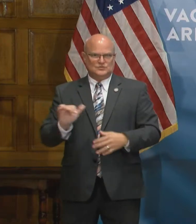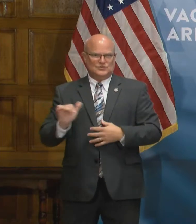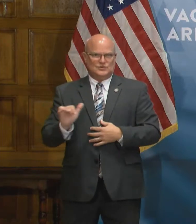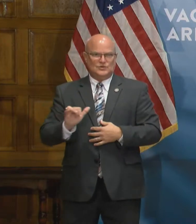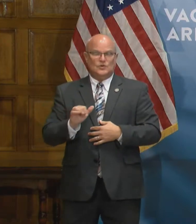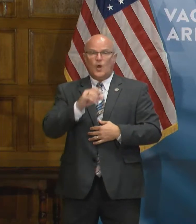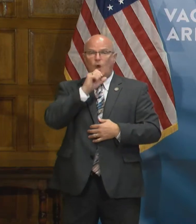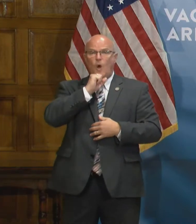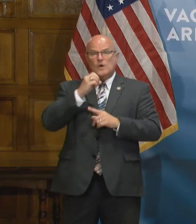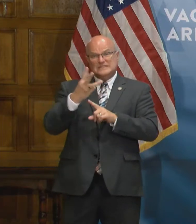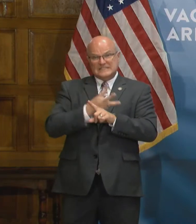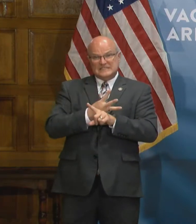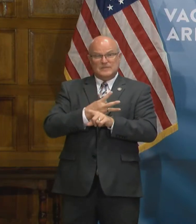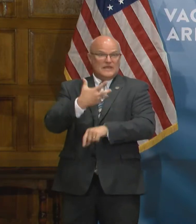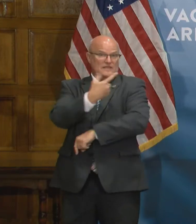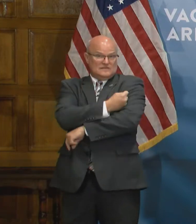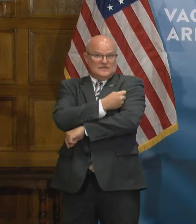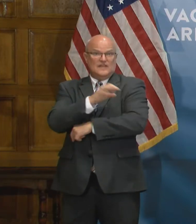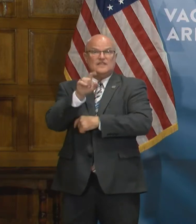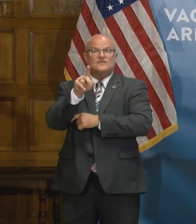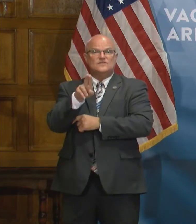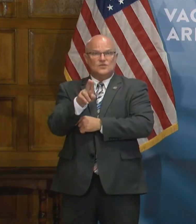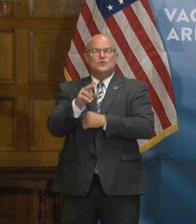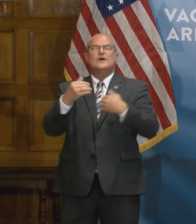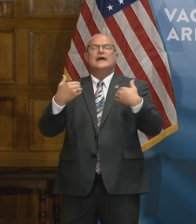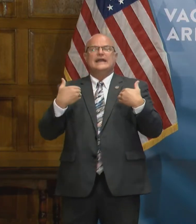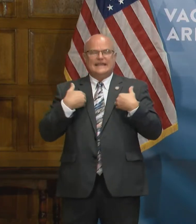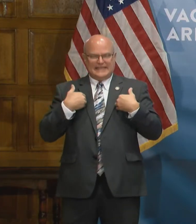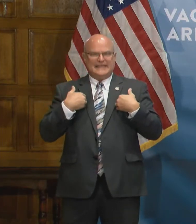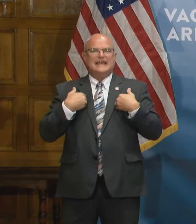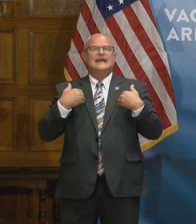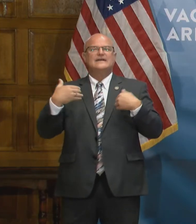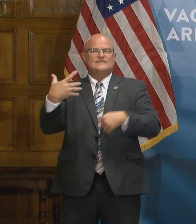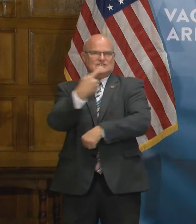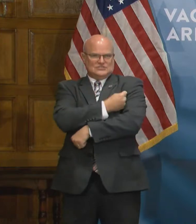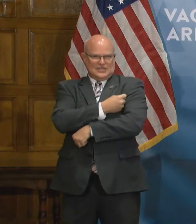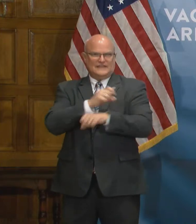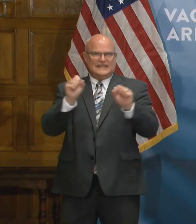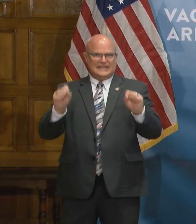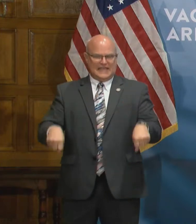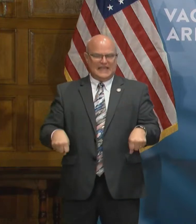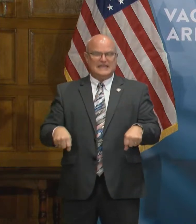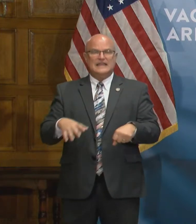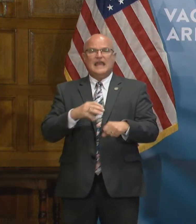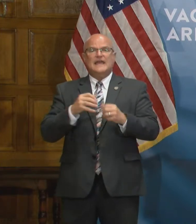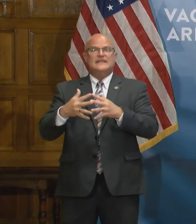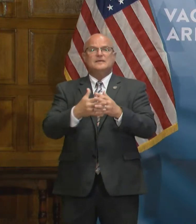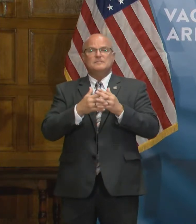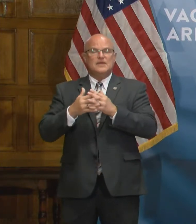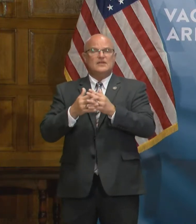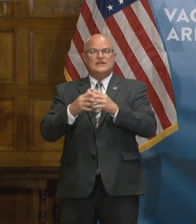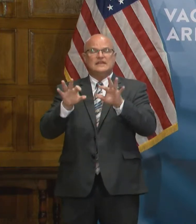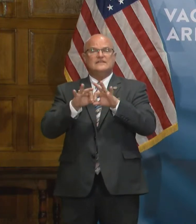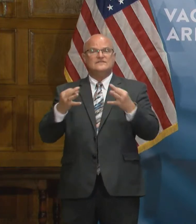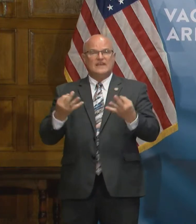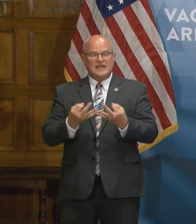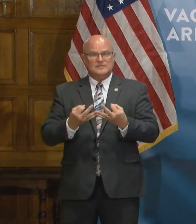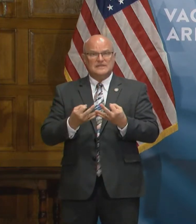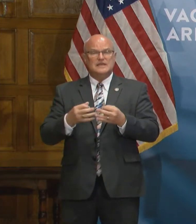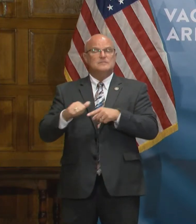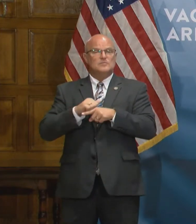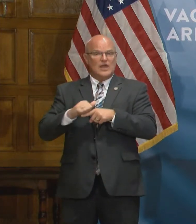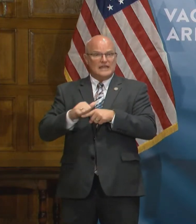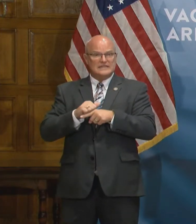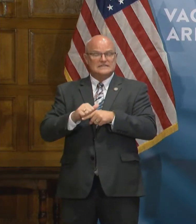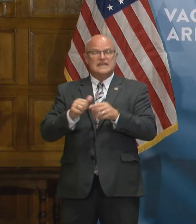children 6 months and older can get the vaccine. There are formulations for them. And the American Academy of Pediatrics, the American Family